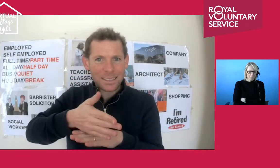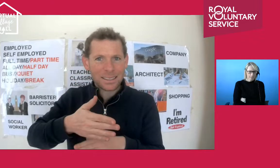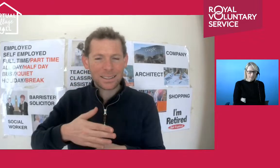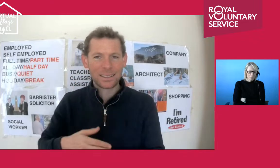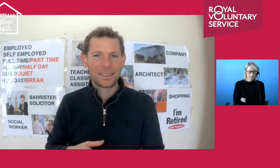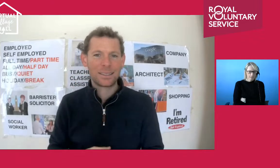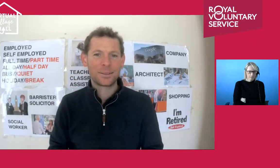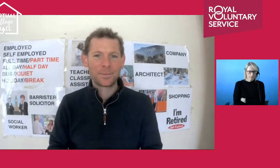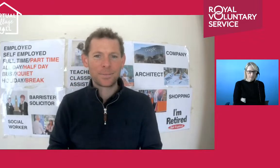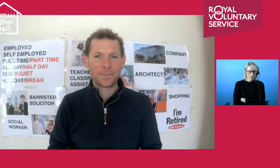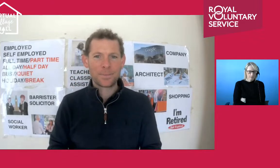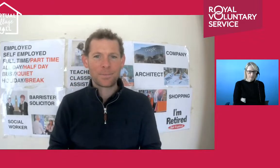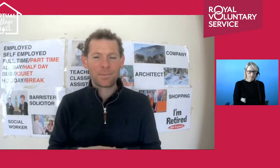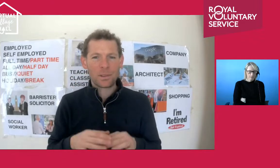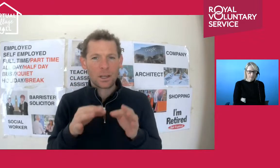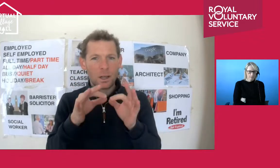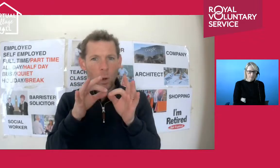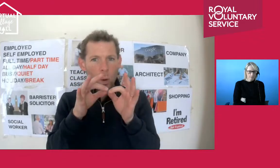busy,